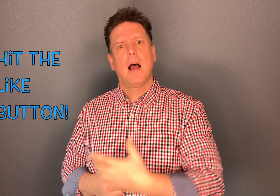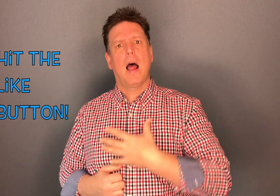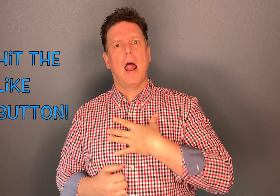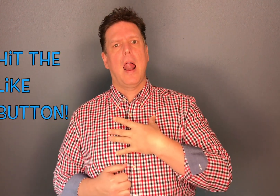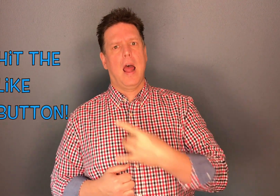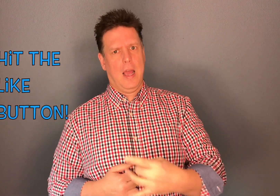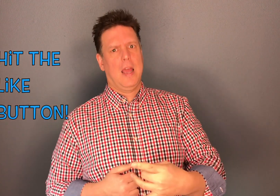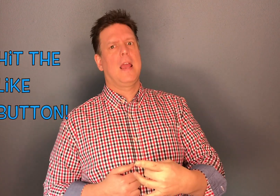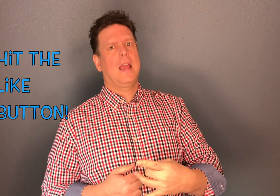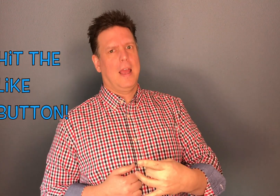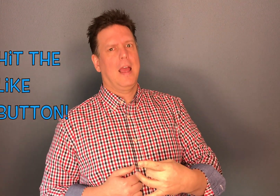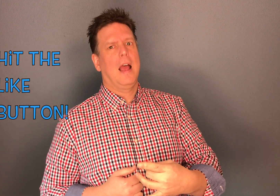Hit the like button